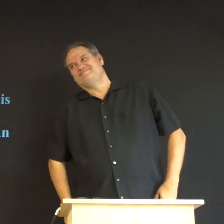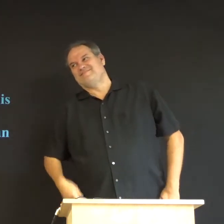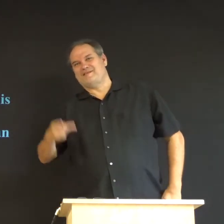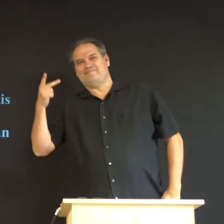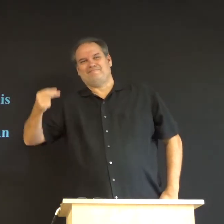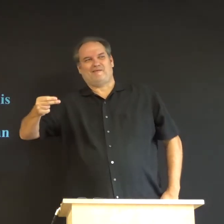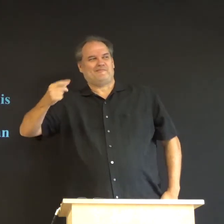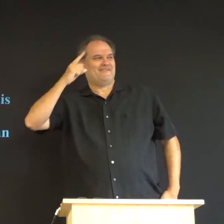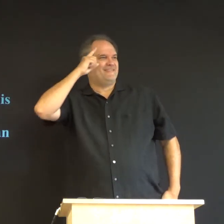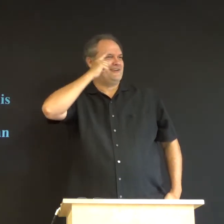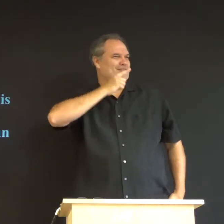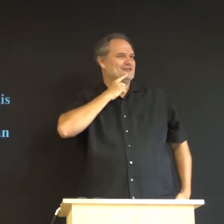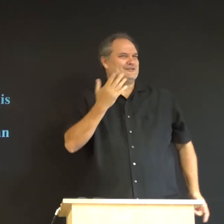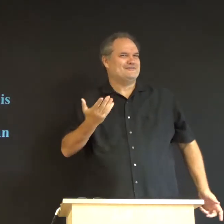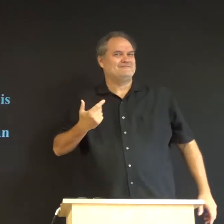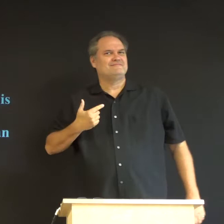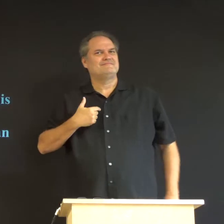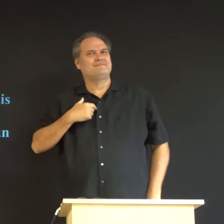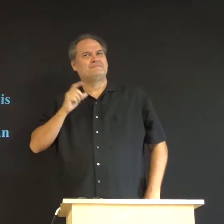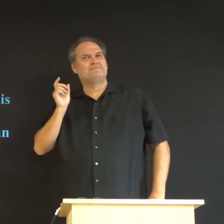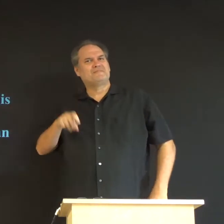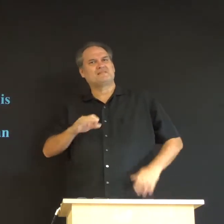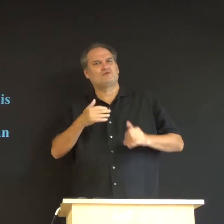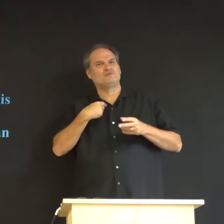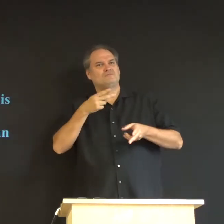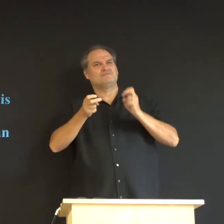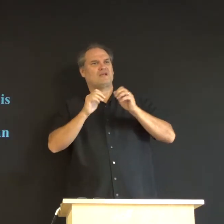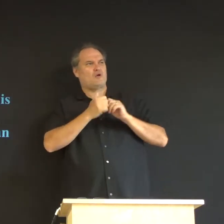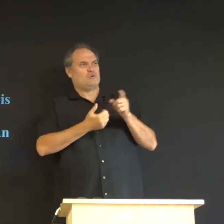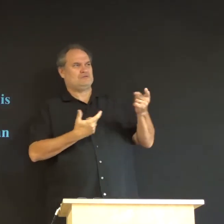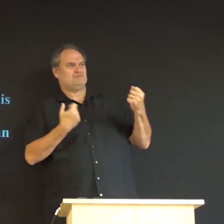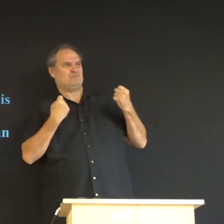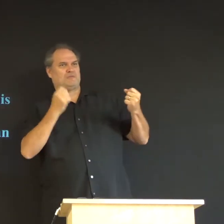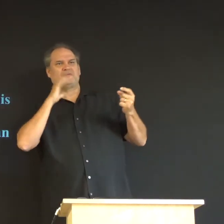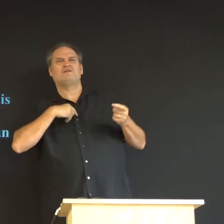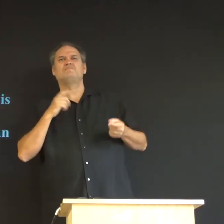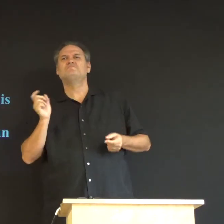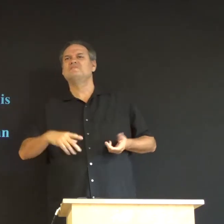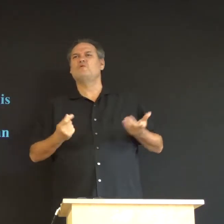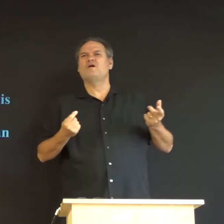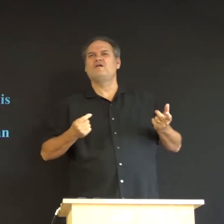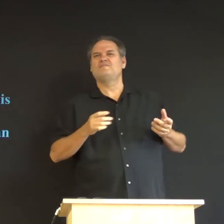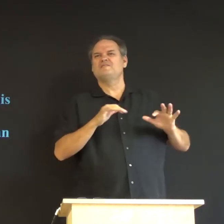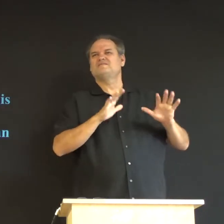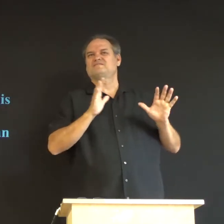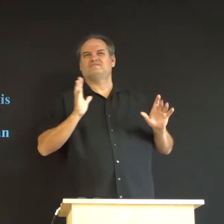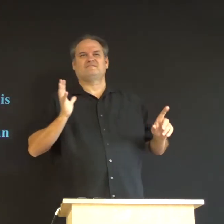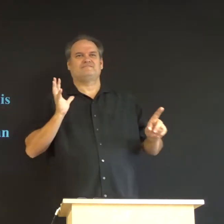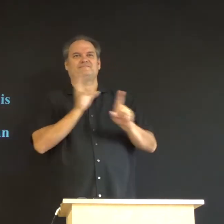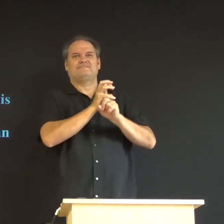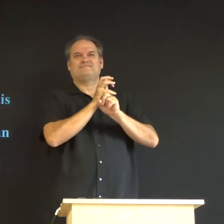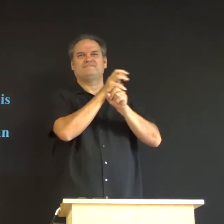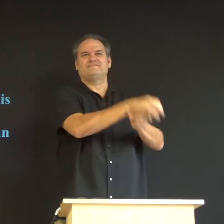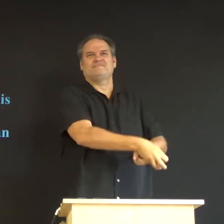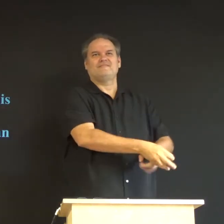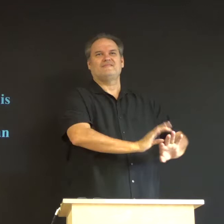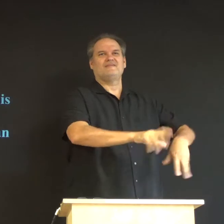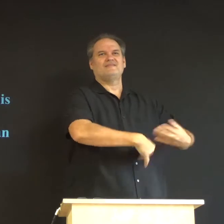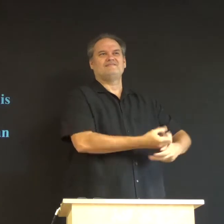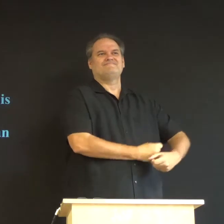the door. You know, you pass out. But how can I steal something from a strong man's house? First up, gotta take him